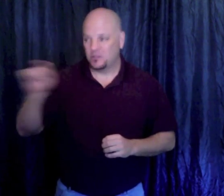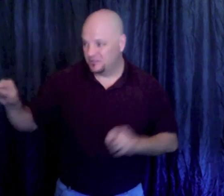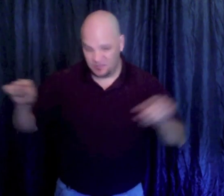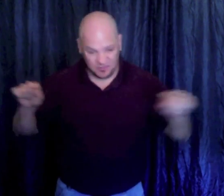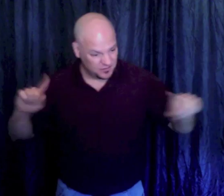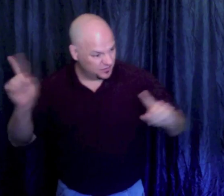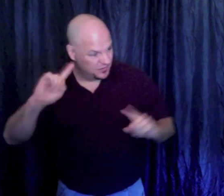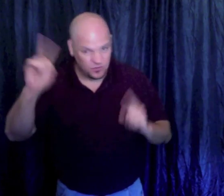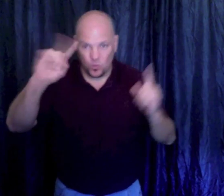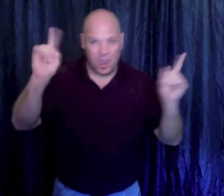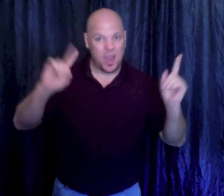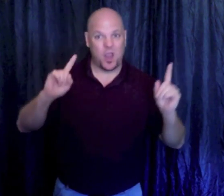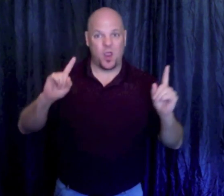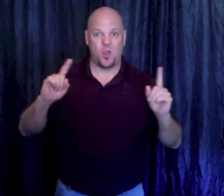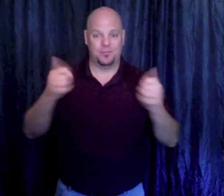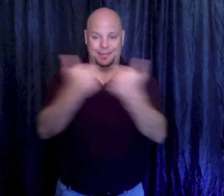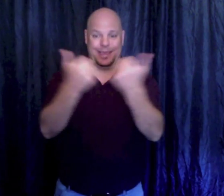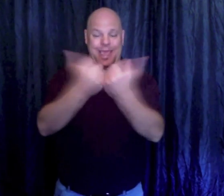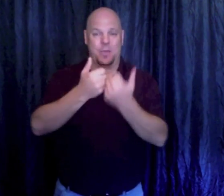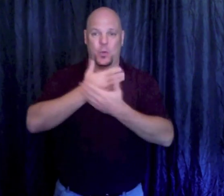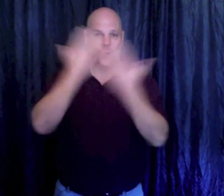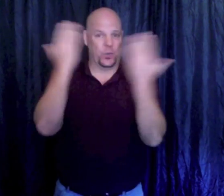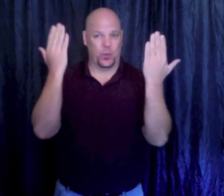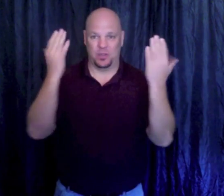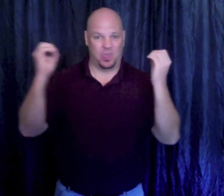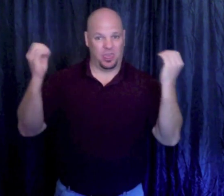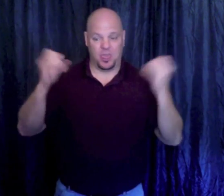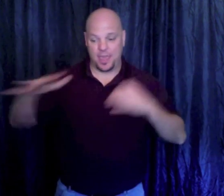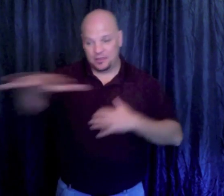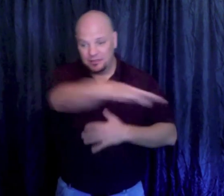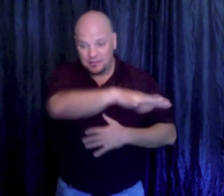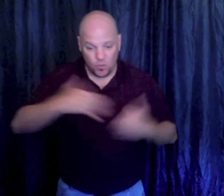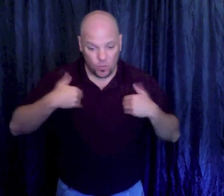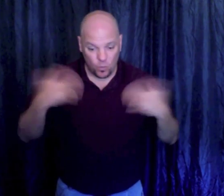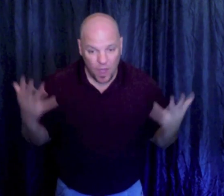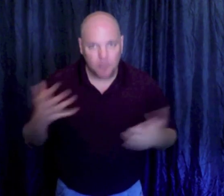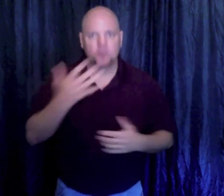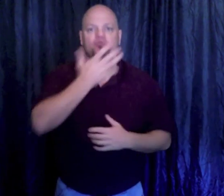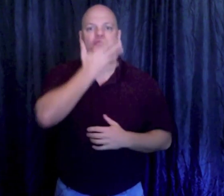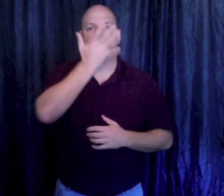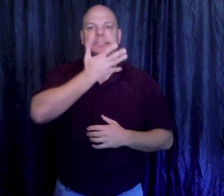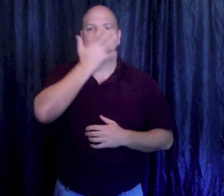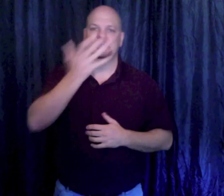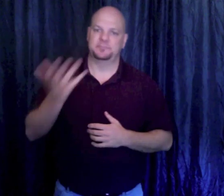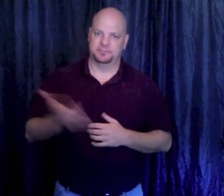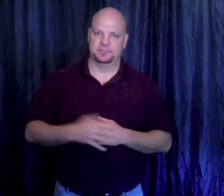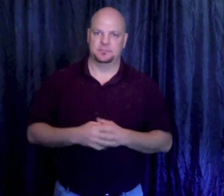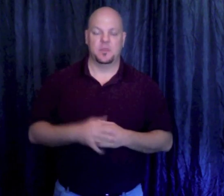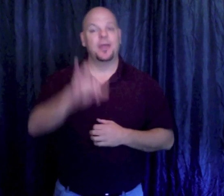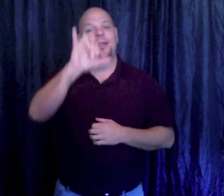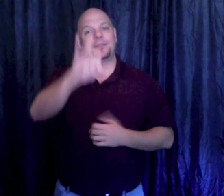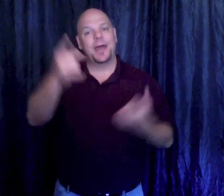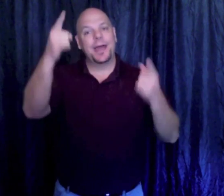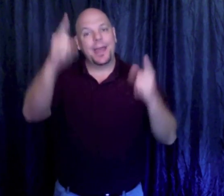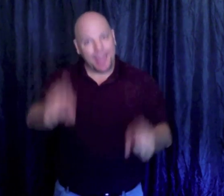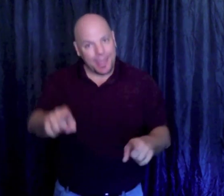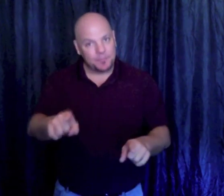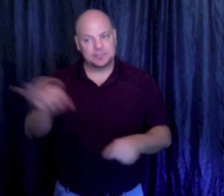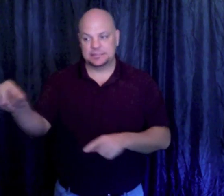of, you'd have a big field of grass. And that's what happens if you don't set boundaries or